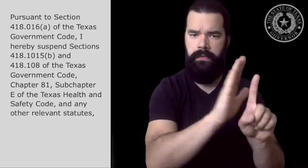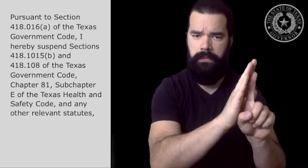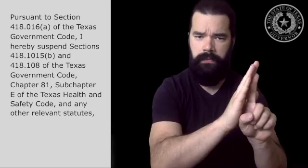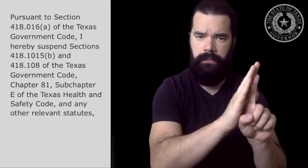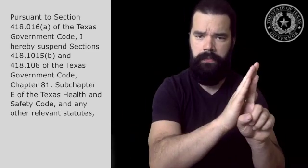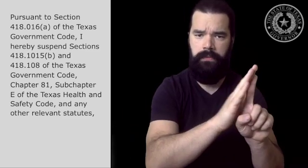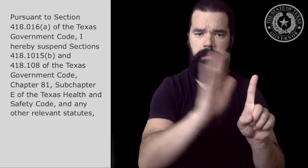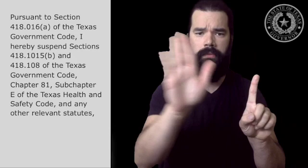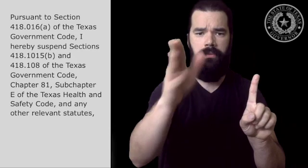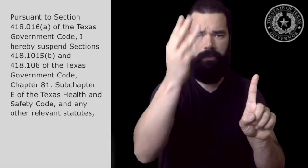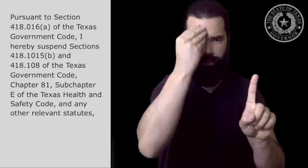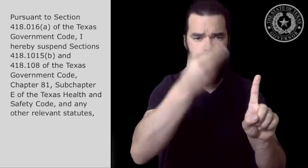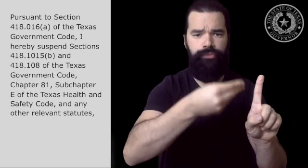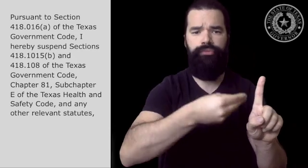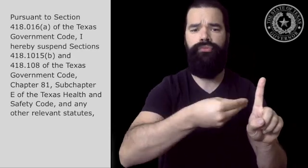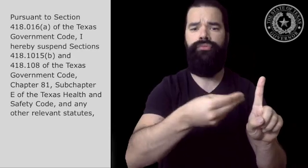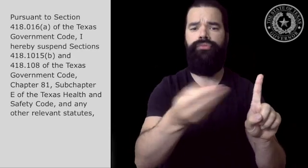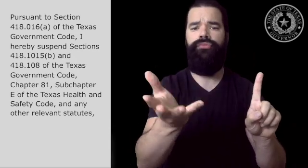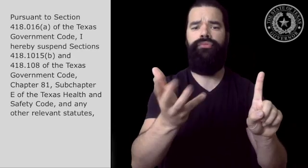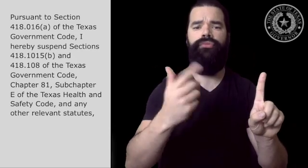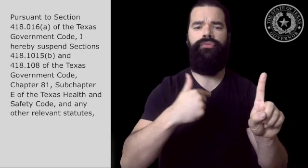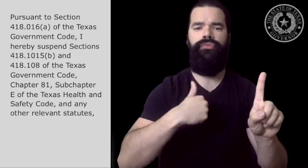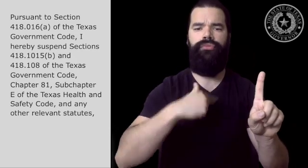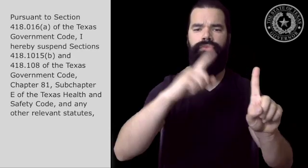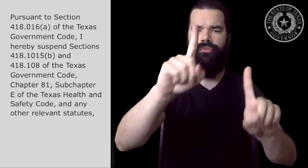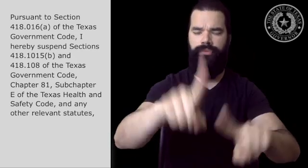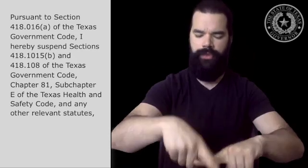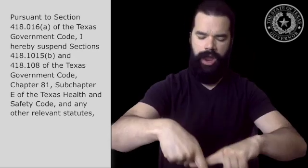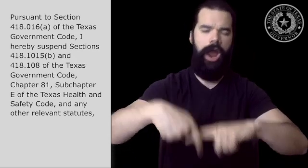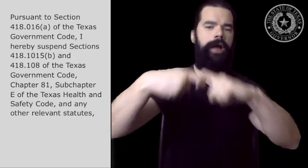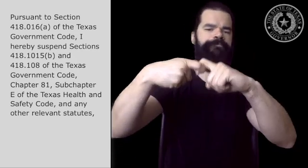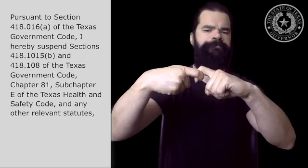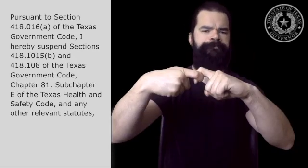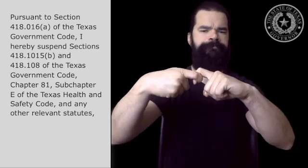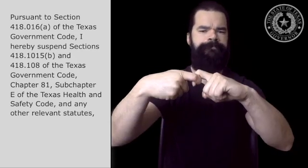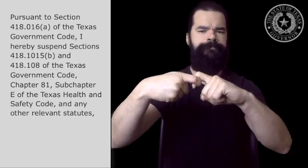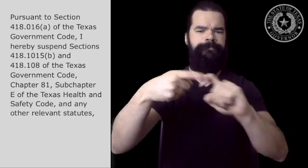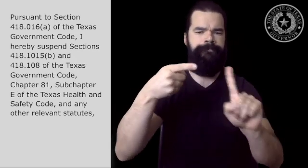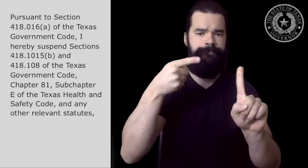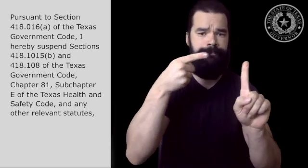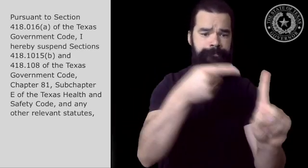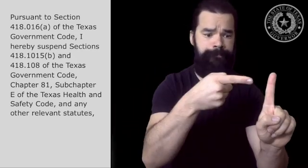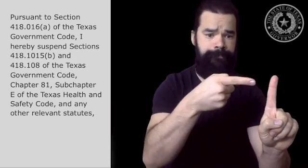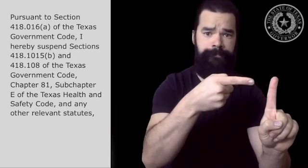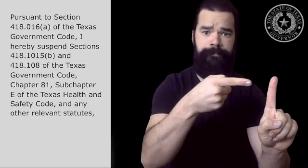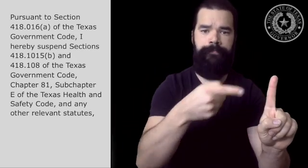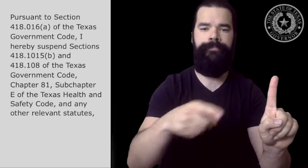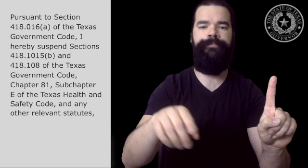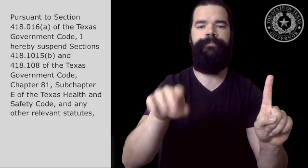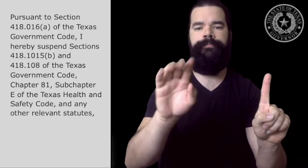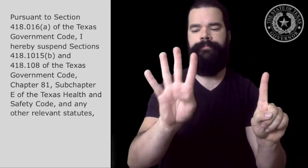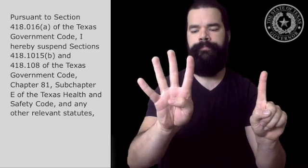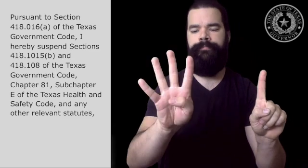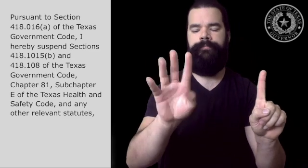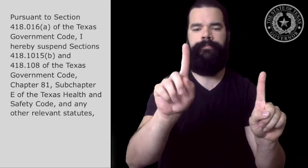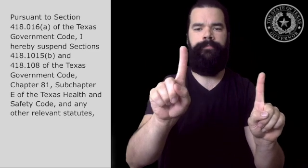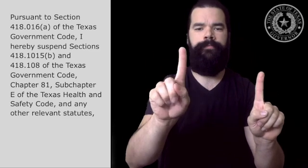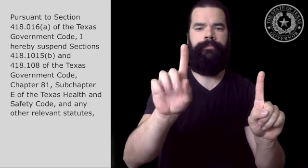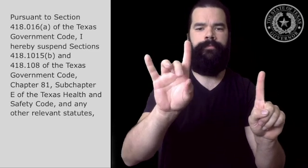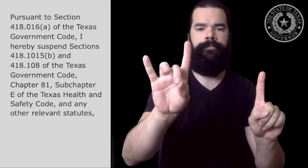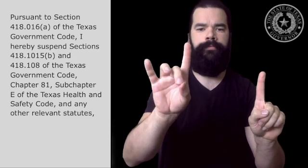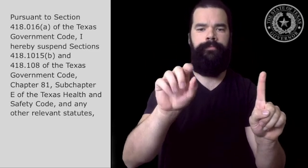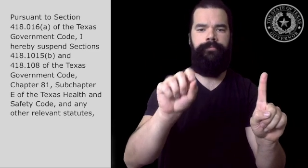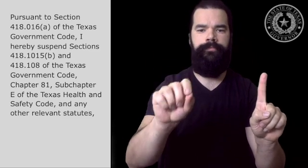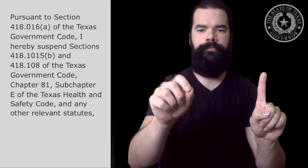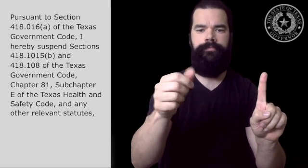418.108 of the Texas Government Code, Chapter 81, Subchapter E of the Texas Health and Safety Code,